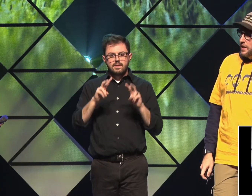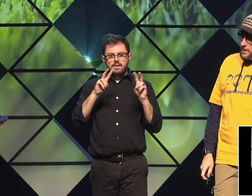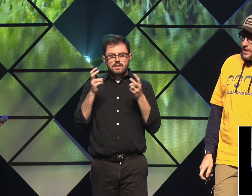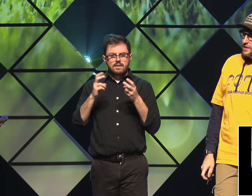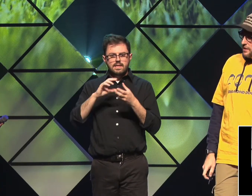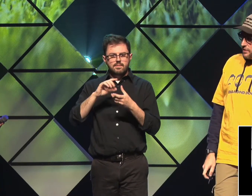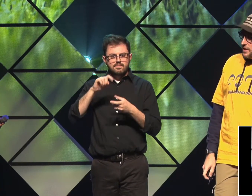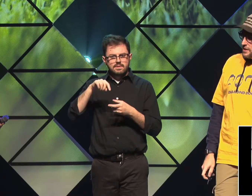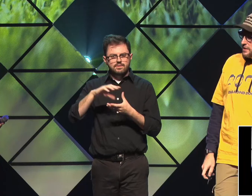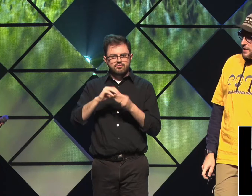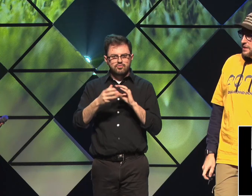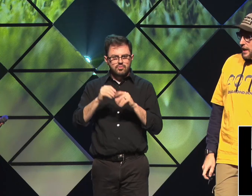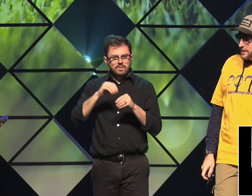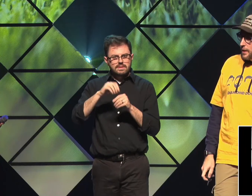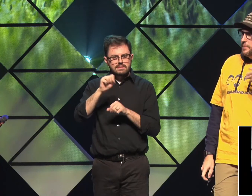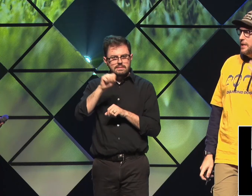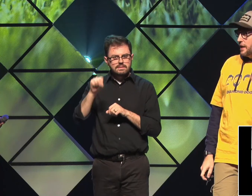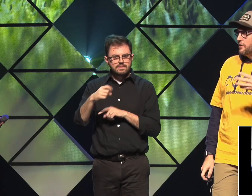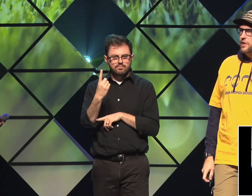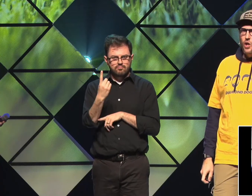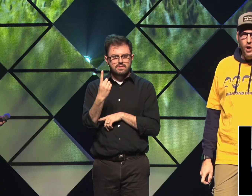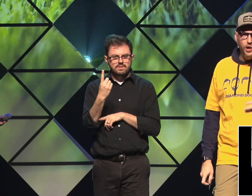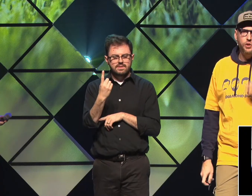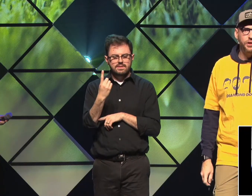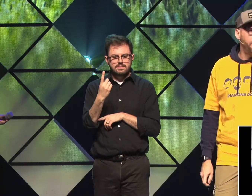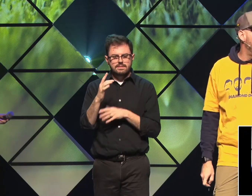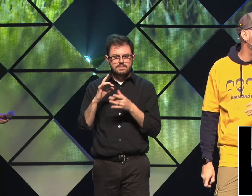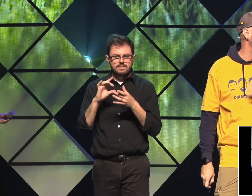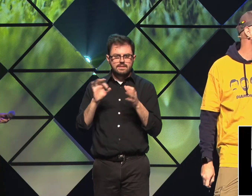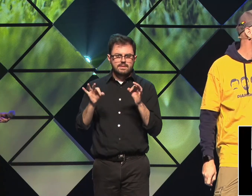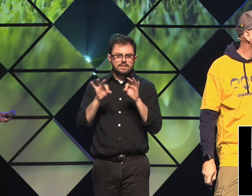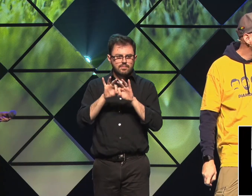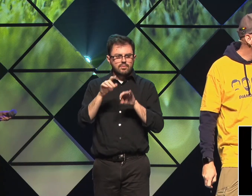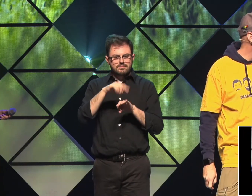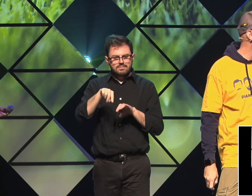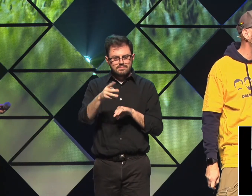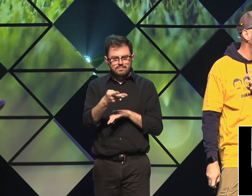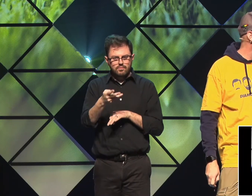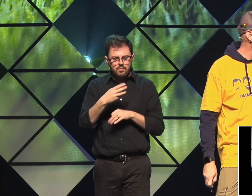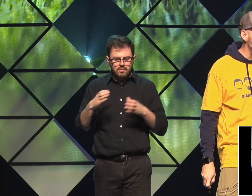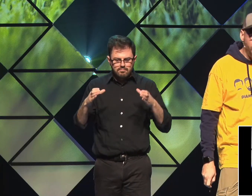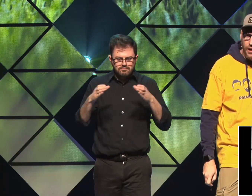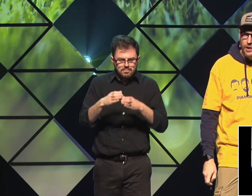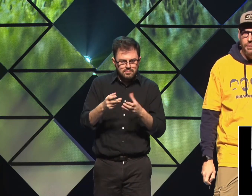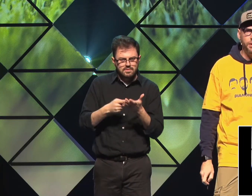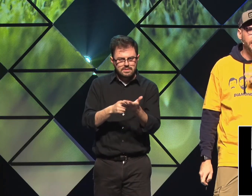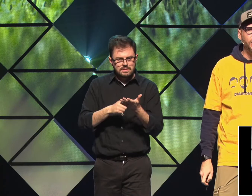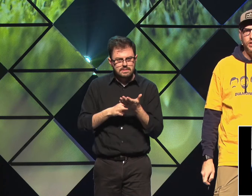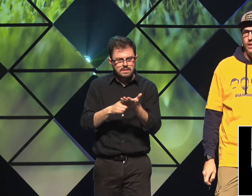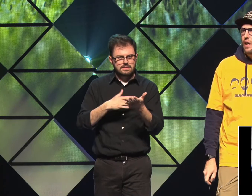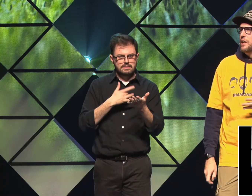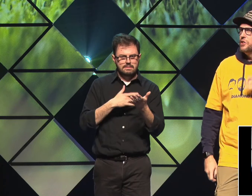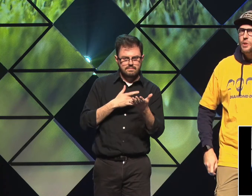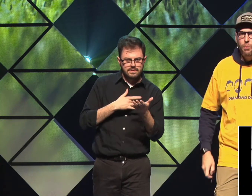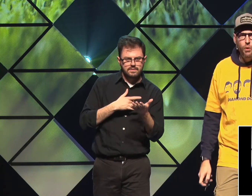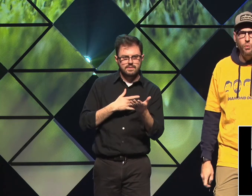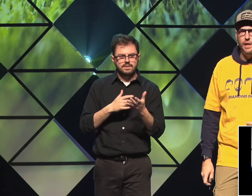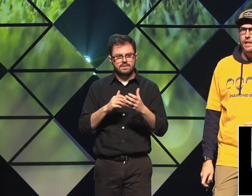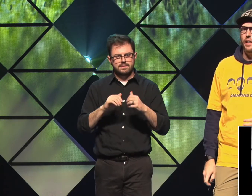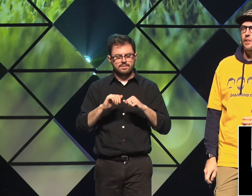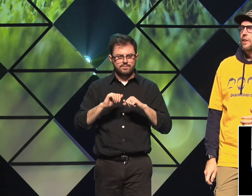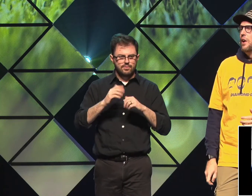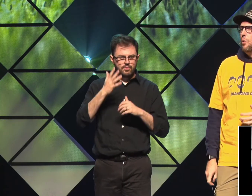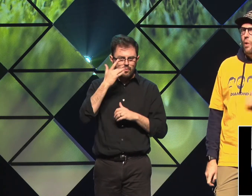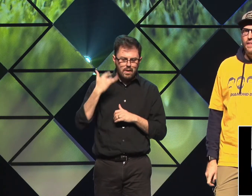of these guys coming together to talk through their feelings, talk through what's got them riled up, what they aren't sure, to support